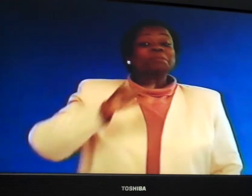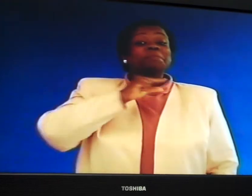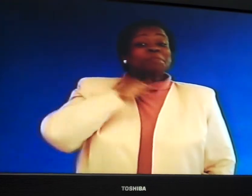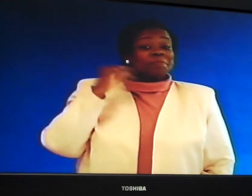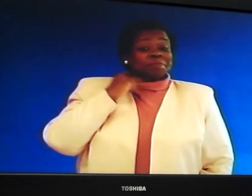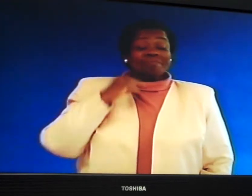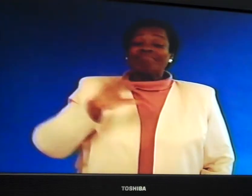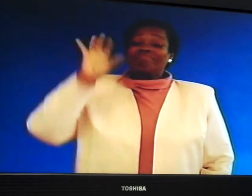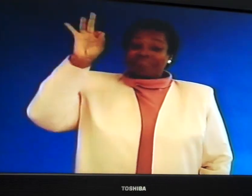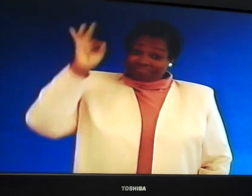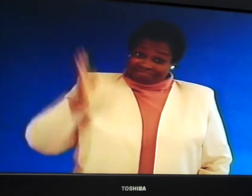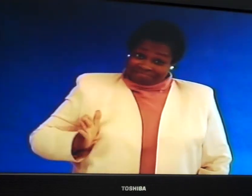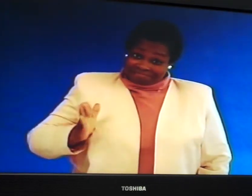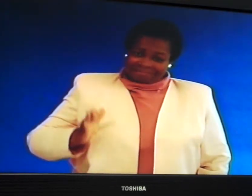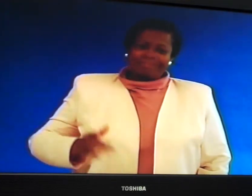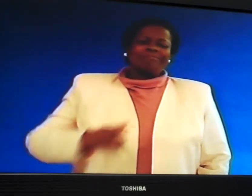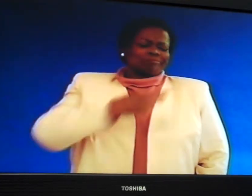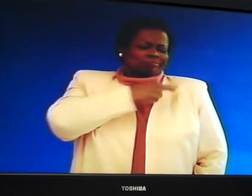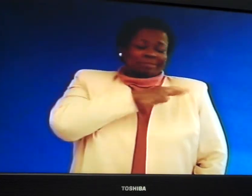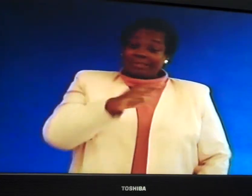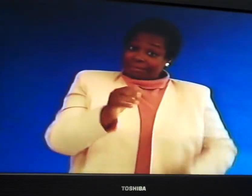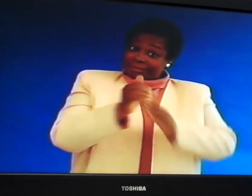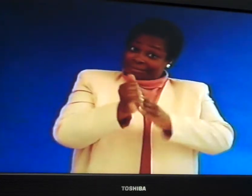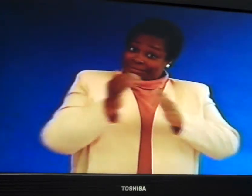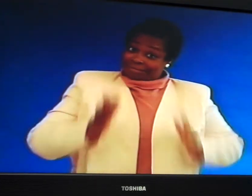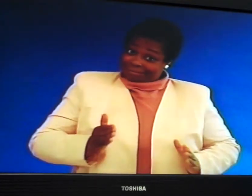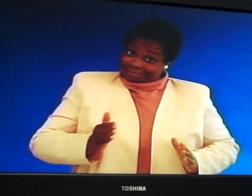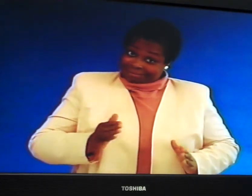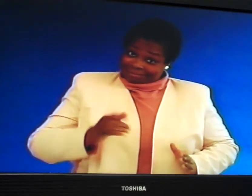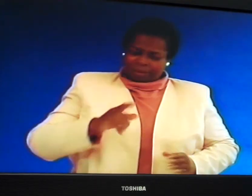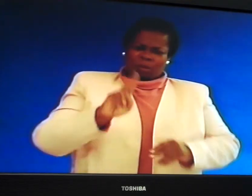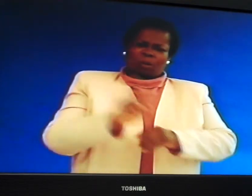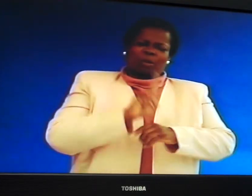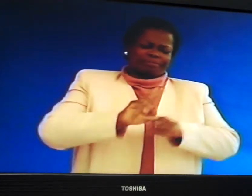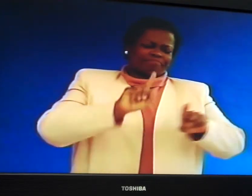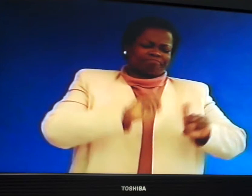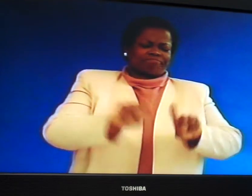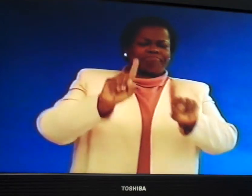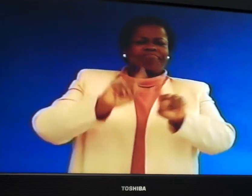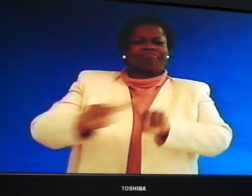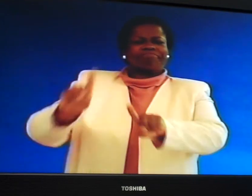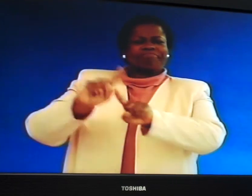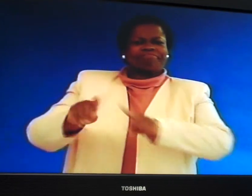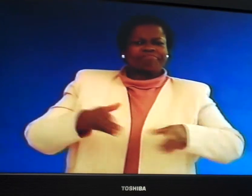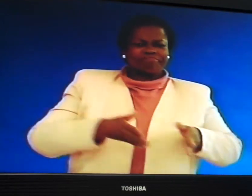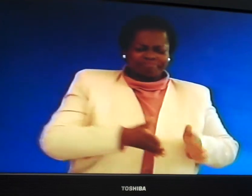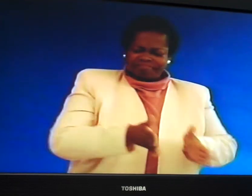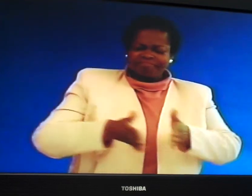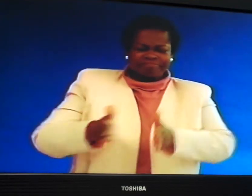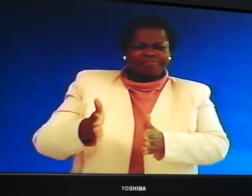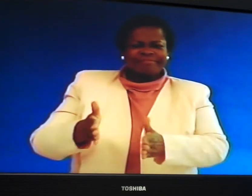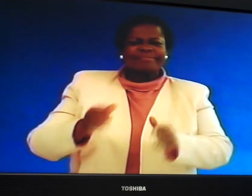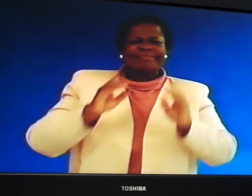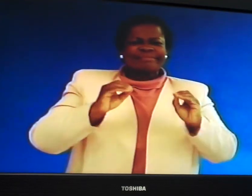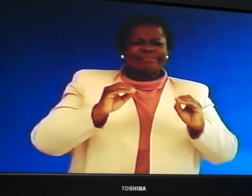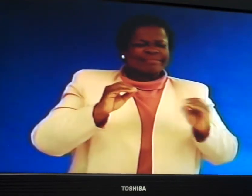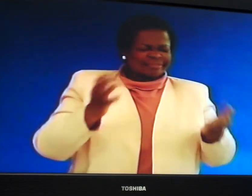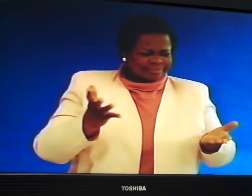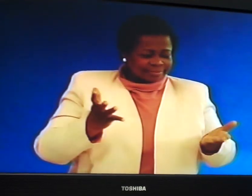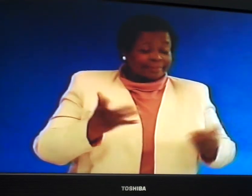So the 1900s, a Greek philosopher and a religious person uses different ways